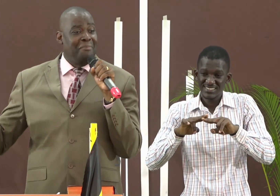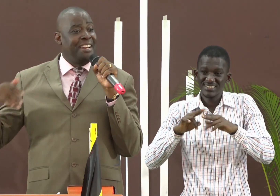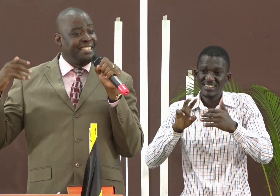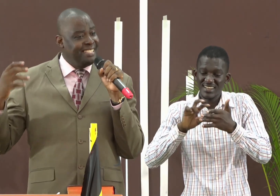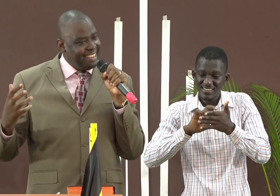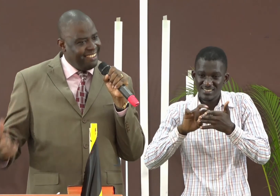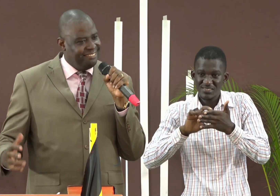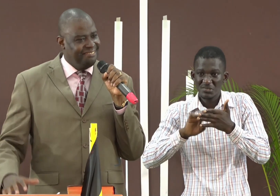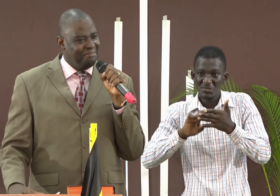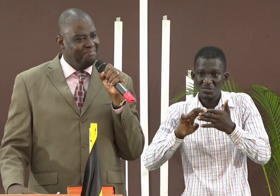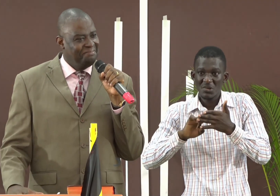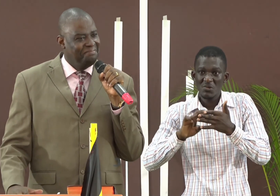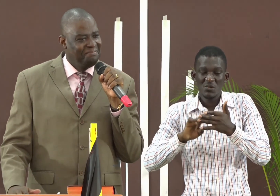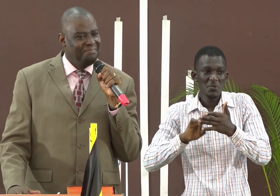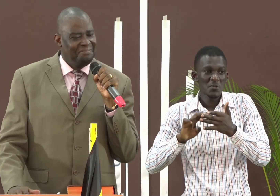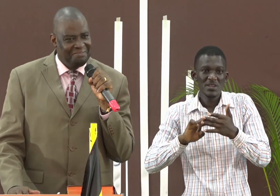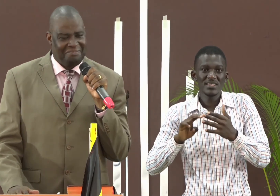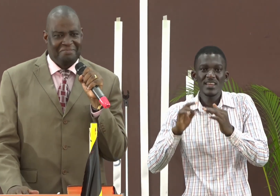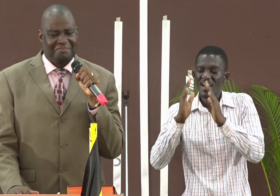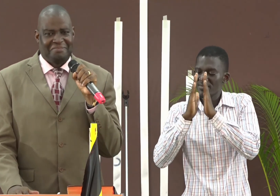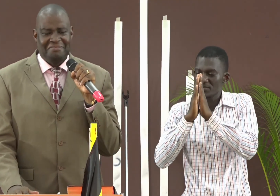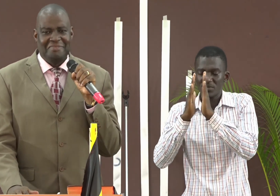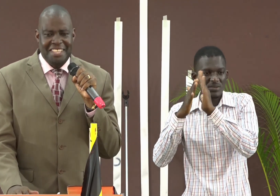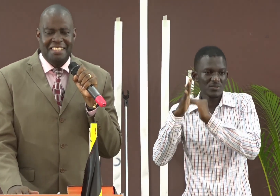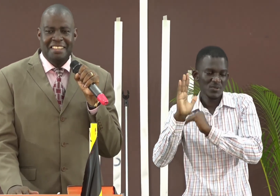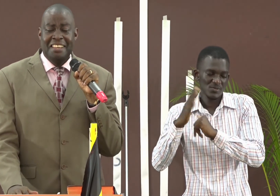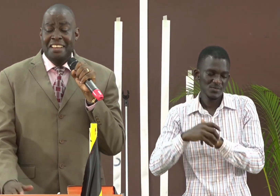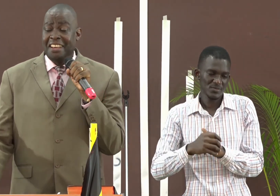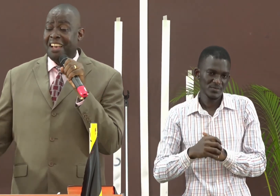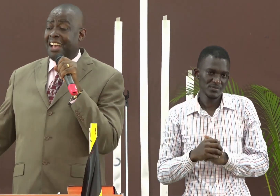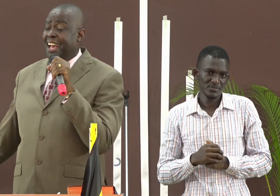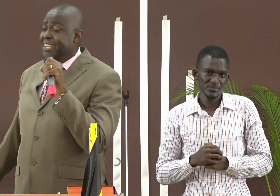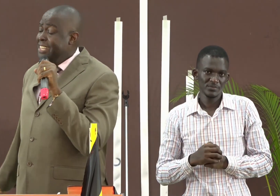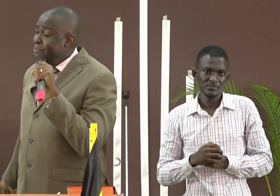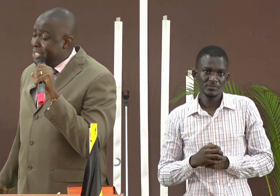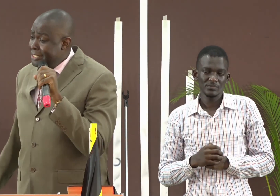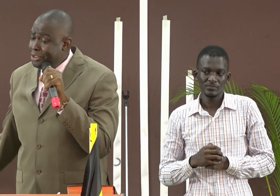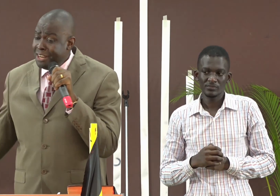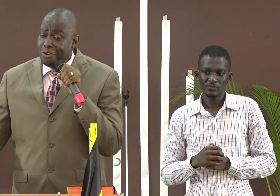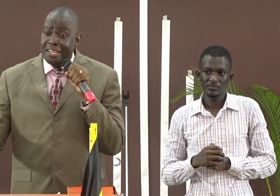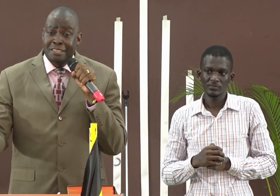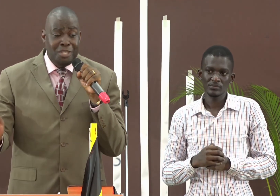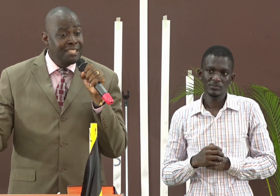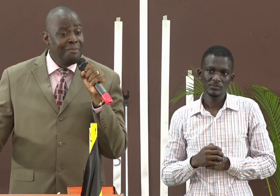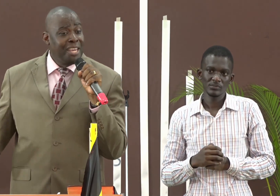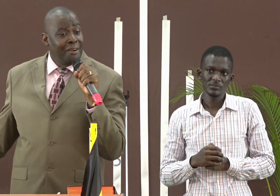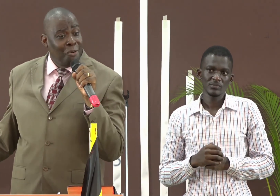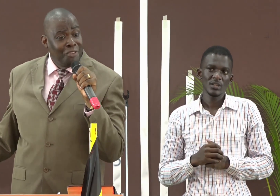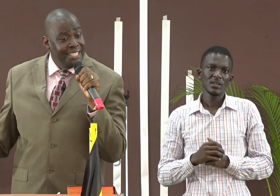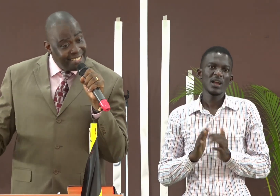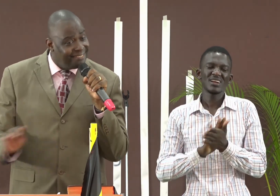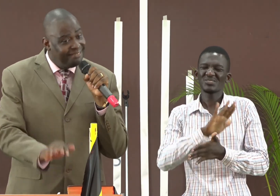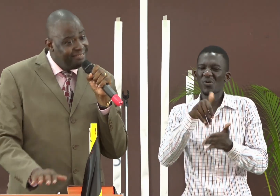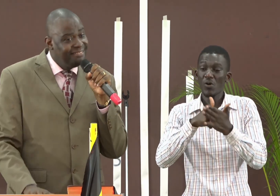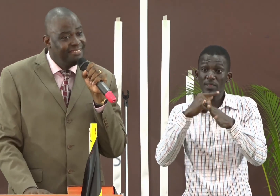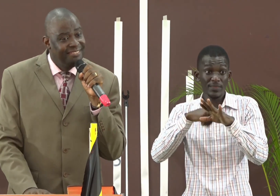him. It means there is a great price that he pays to sit down and wait for the